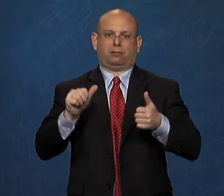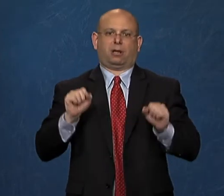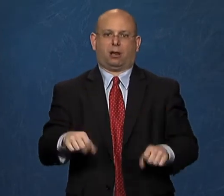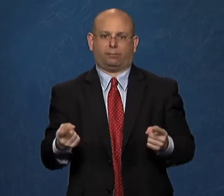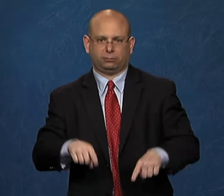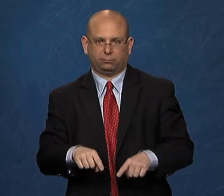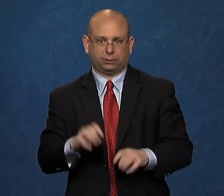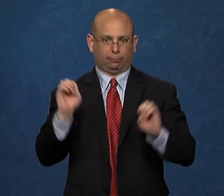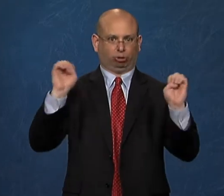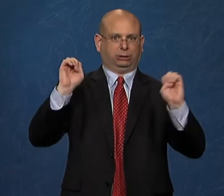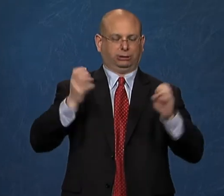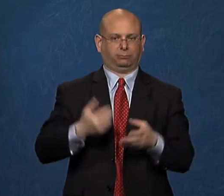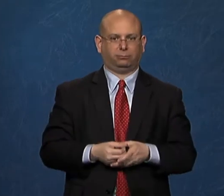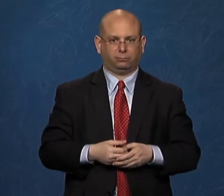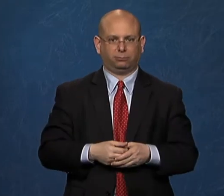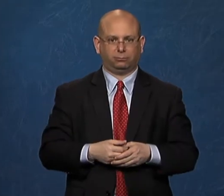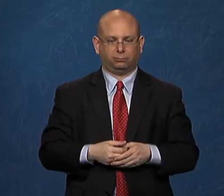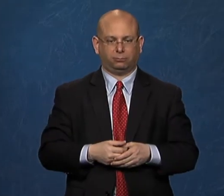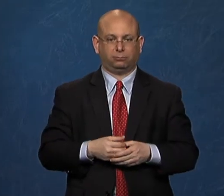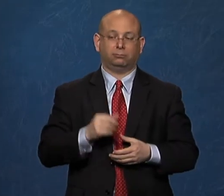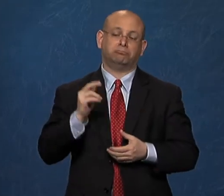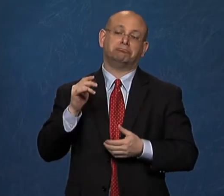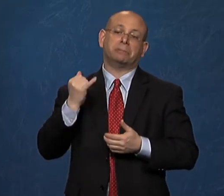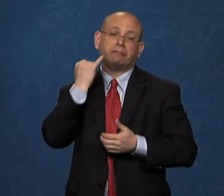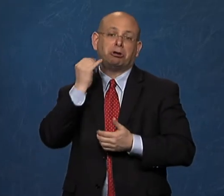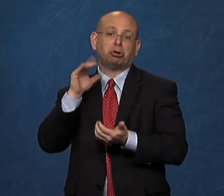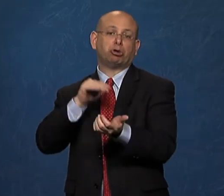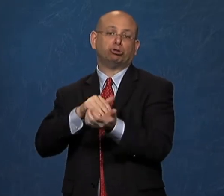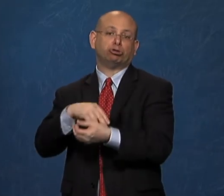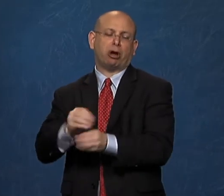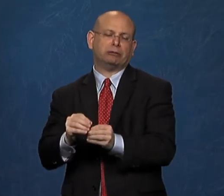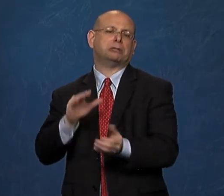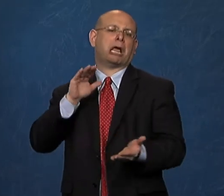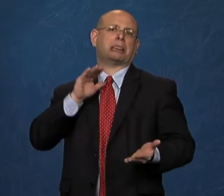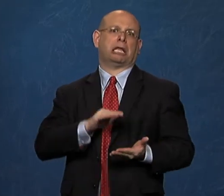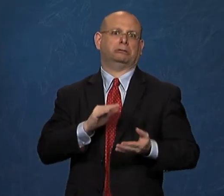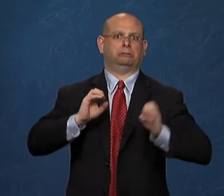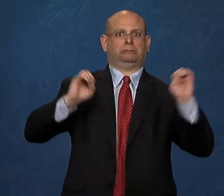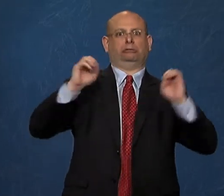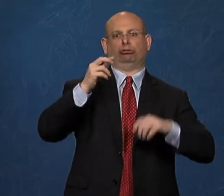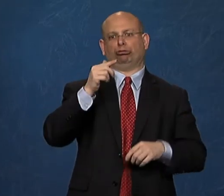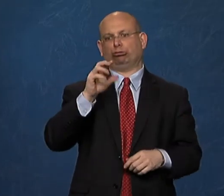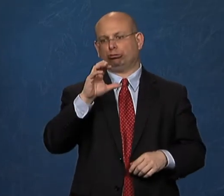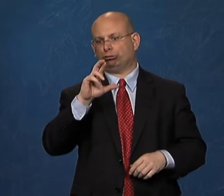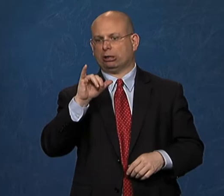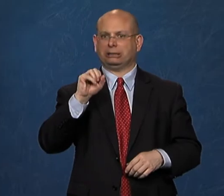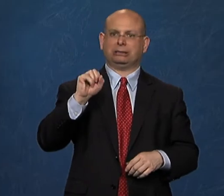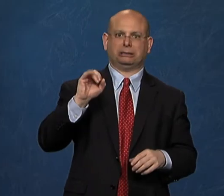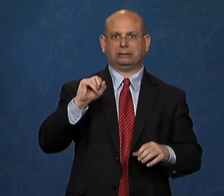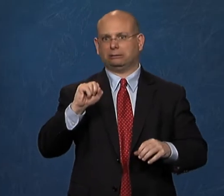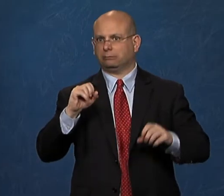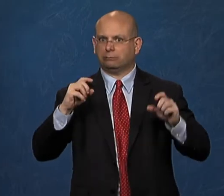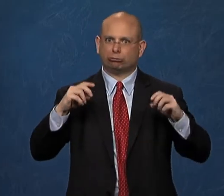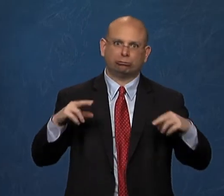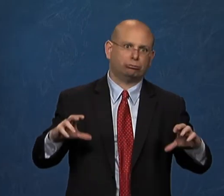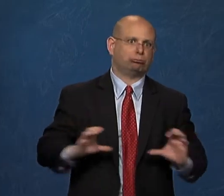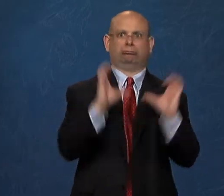setting 24/7 because emergencies can happen at any point in time. Doctors' offices are less critical, less crisis in